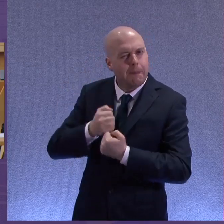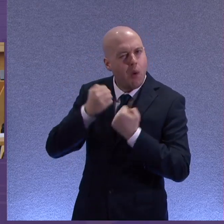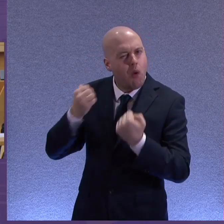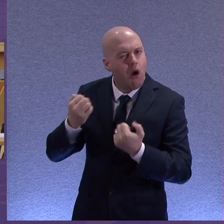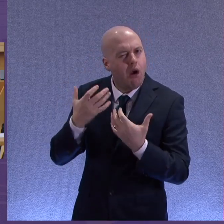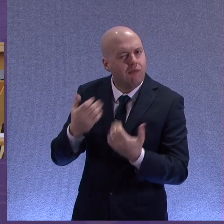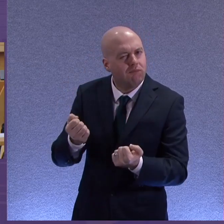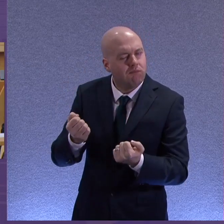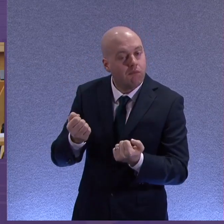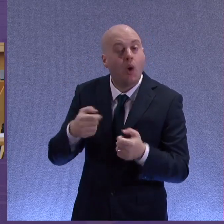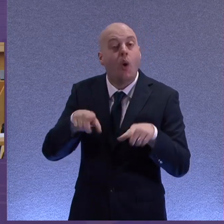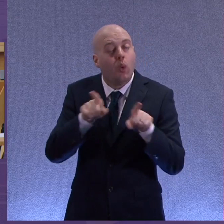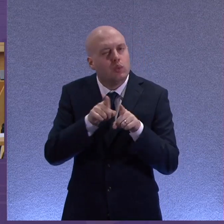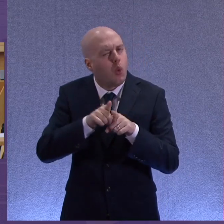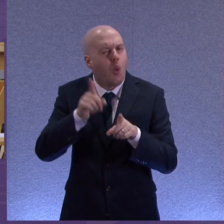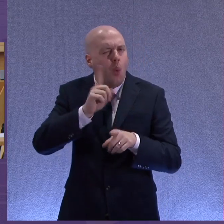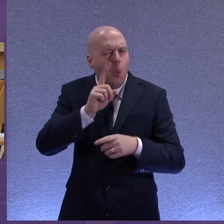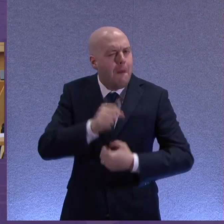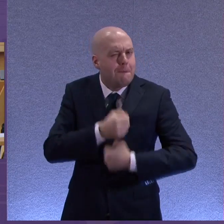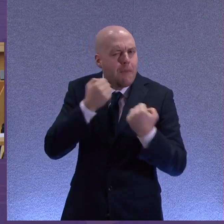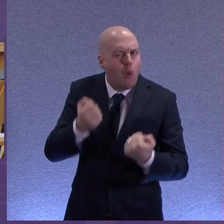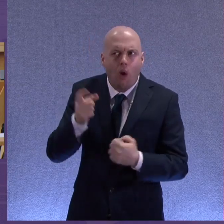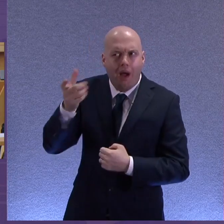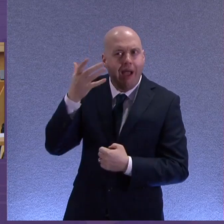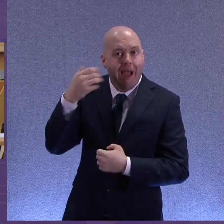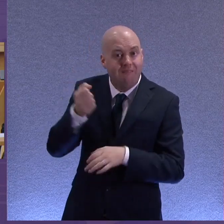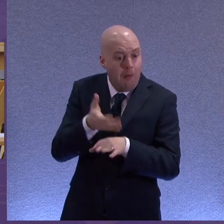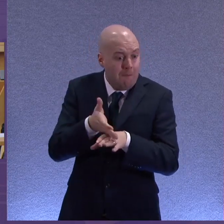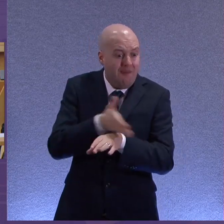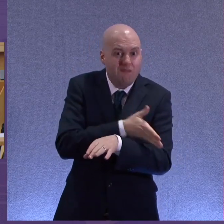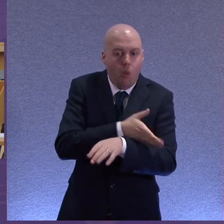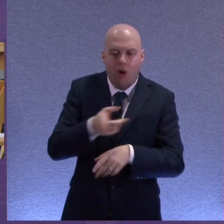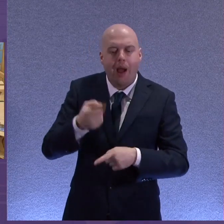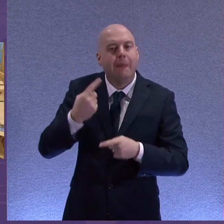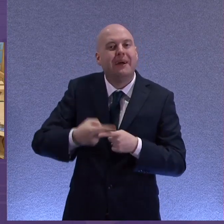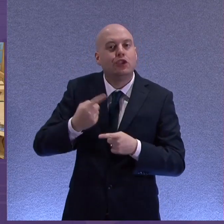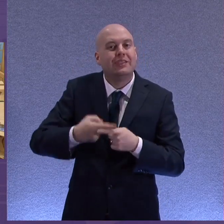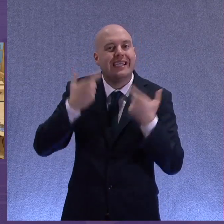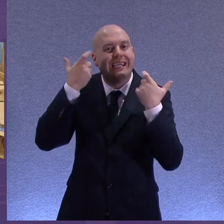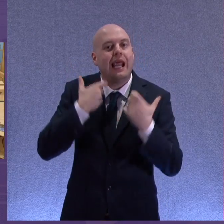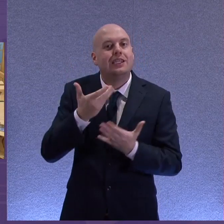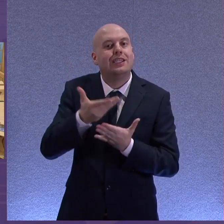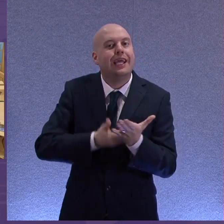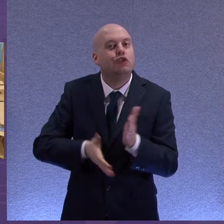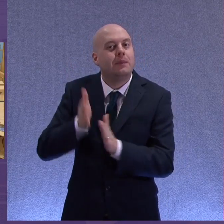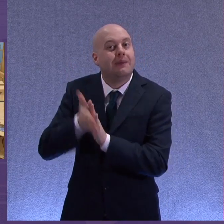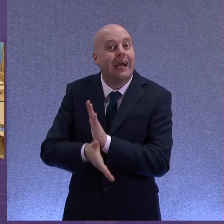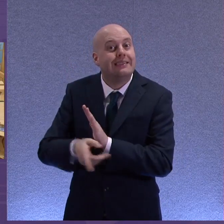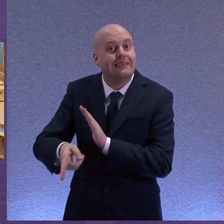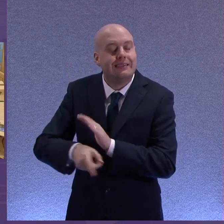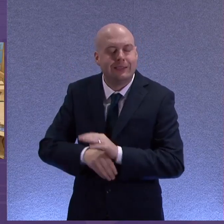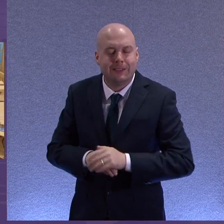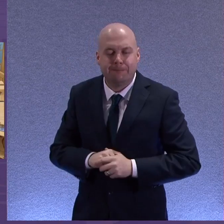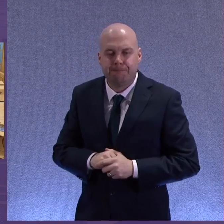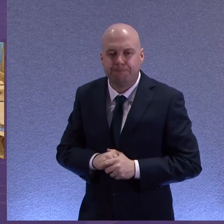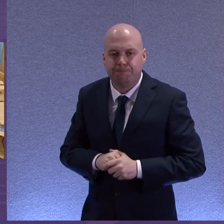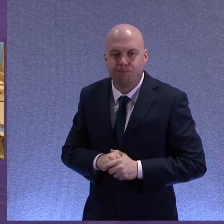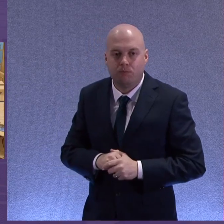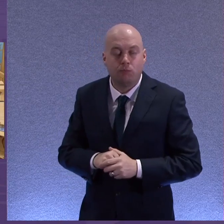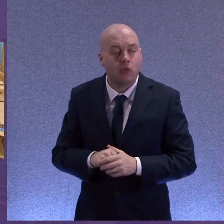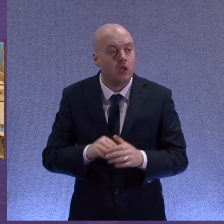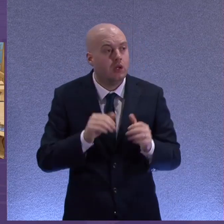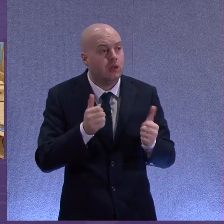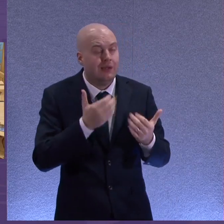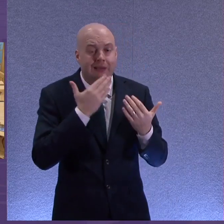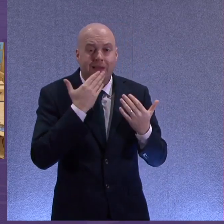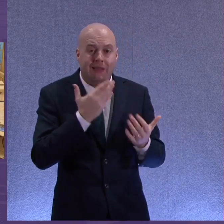before the emergency legislation is passed to ensure these essential restrictions are obeyed? Cabinet Secretary Hamza Youssef. Can I thank Liam Kerr for the